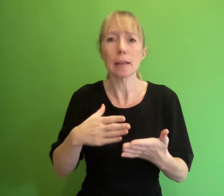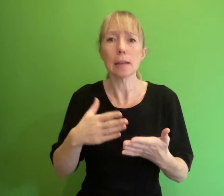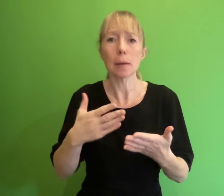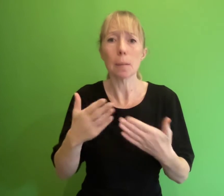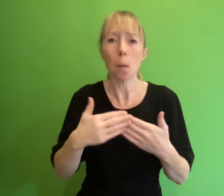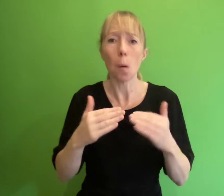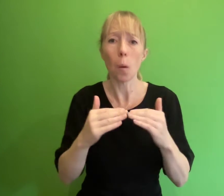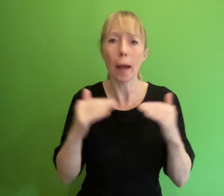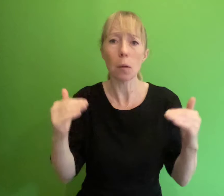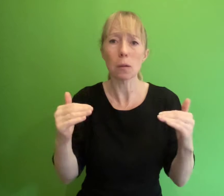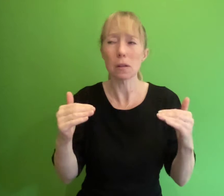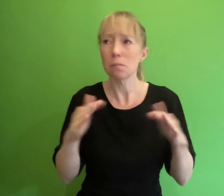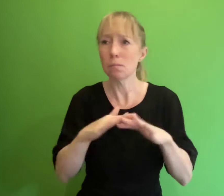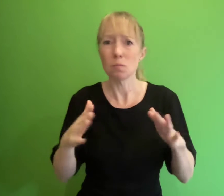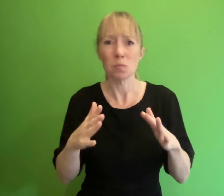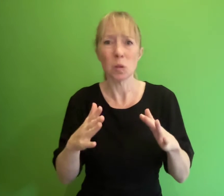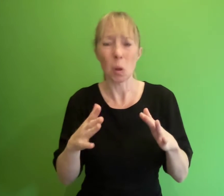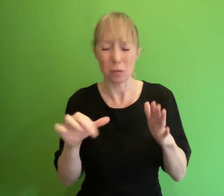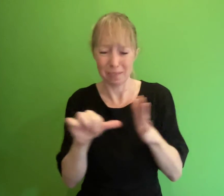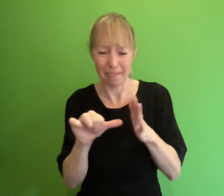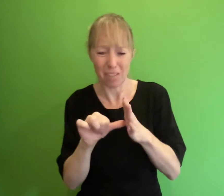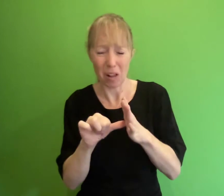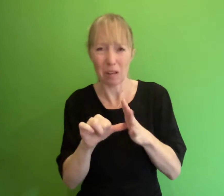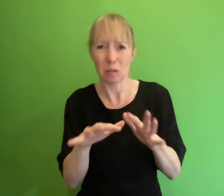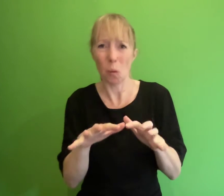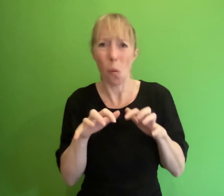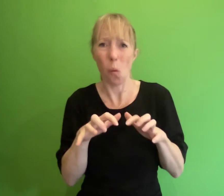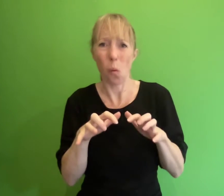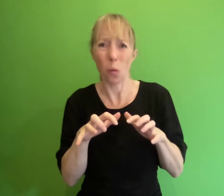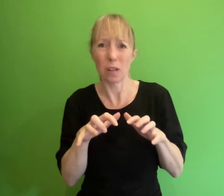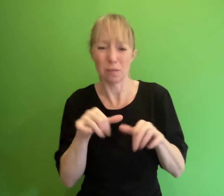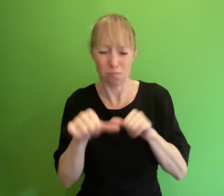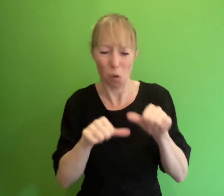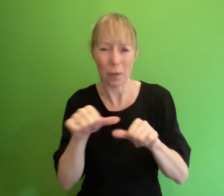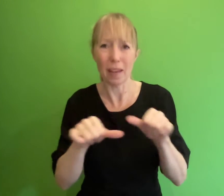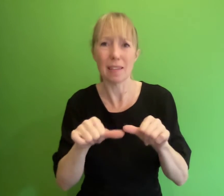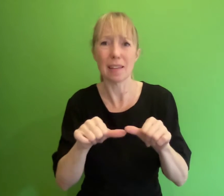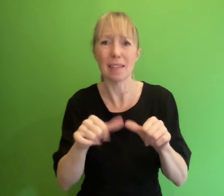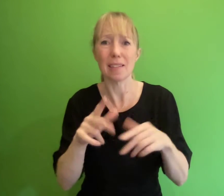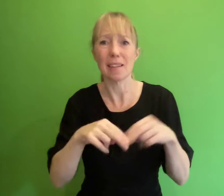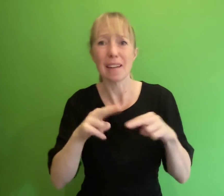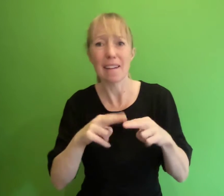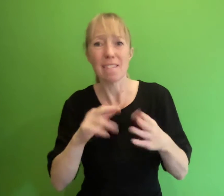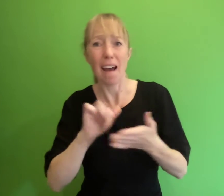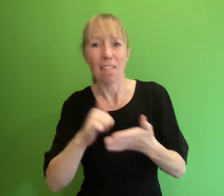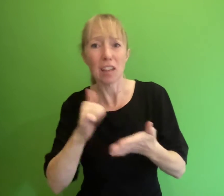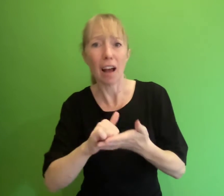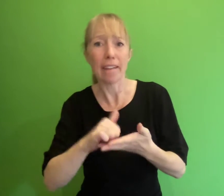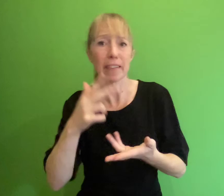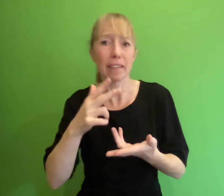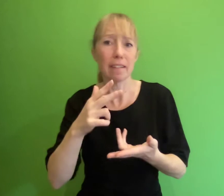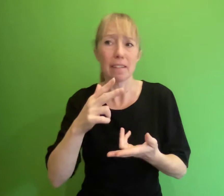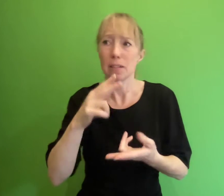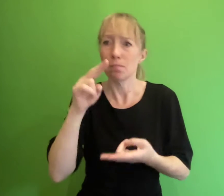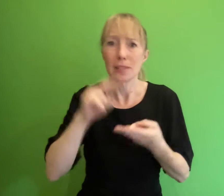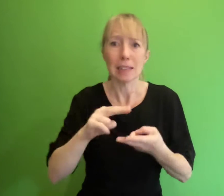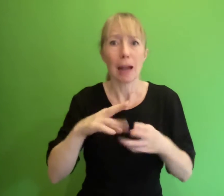exemptions. I don't want to have to ask how to get an exemption when it's been advertised, but it isn't obvious how to claim, for